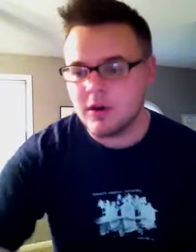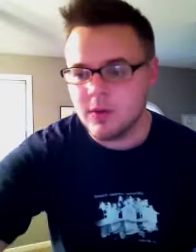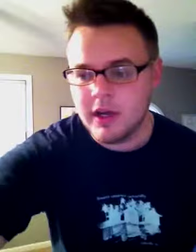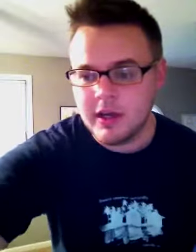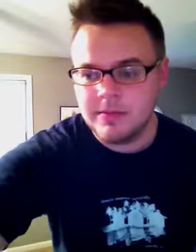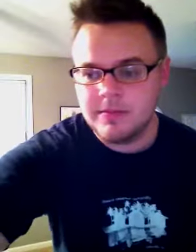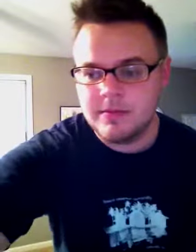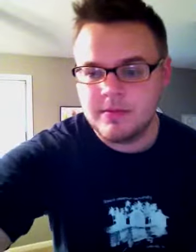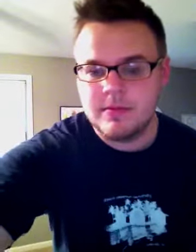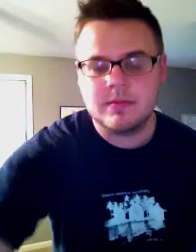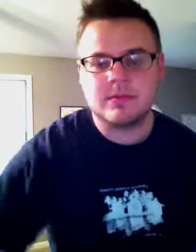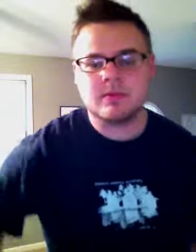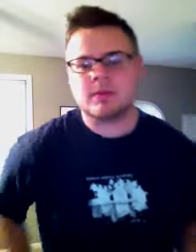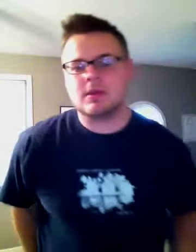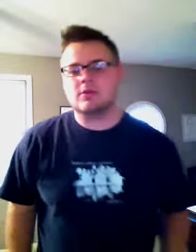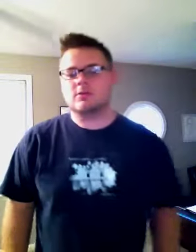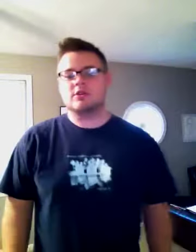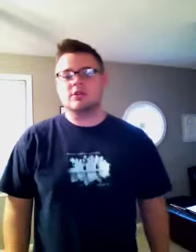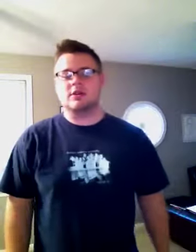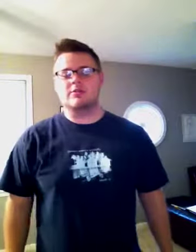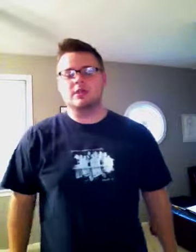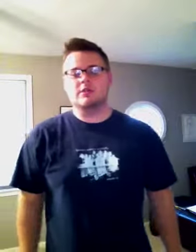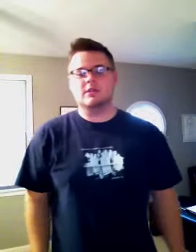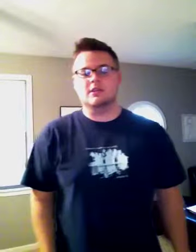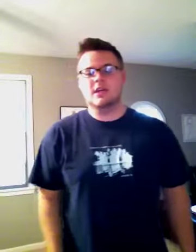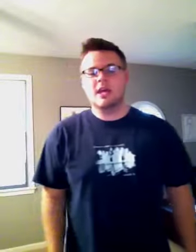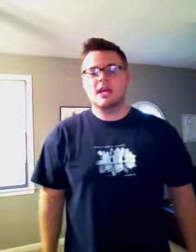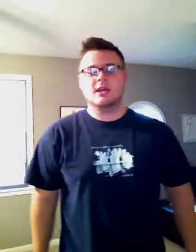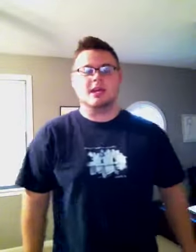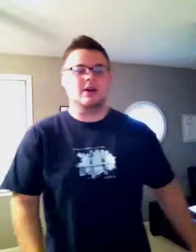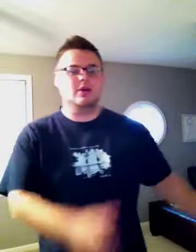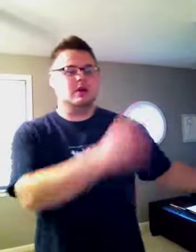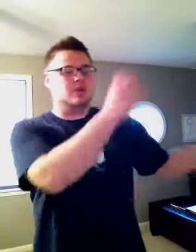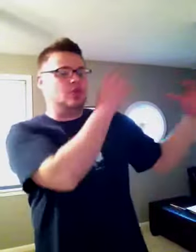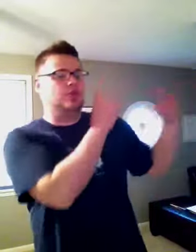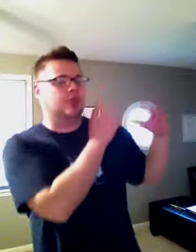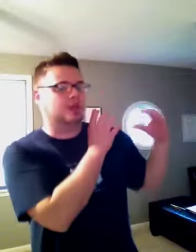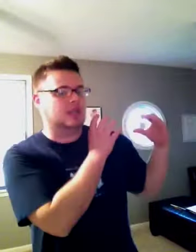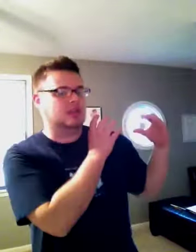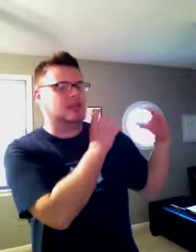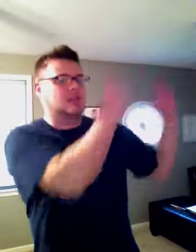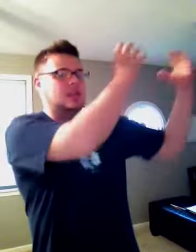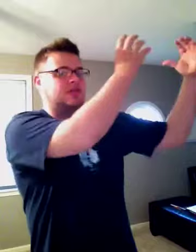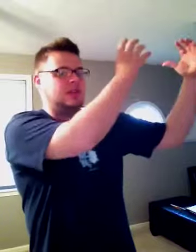away. So what you're gonna do for this is, now your burden's lifted.